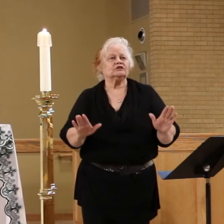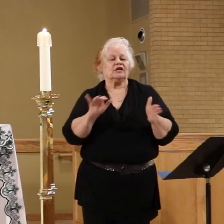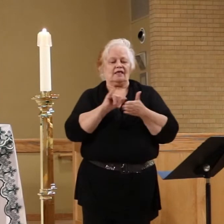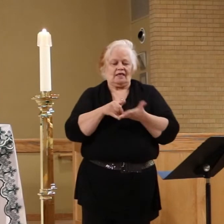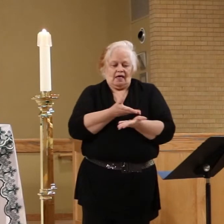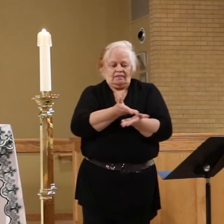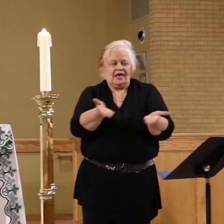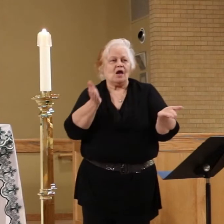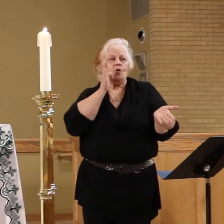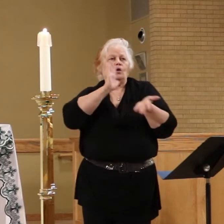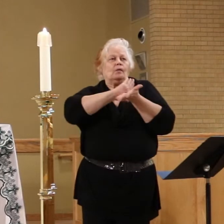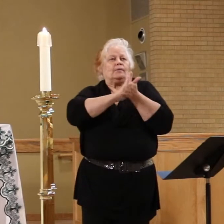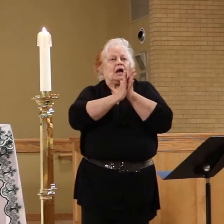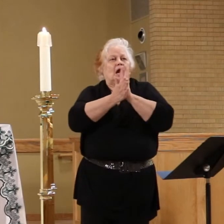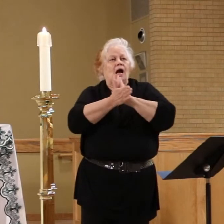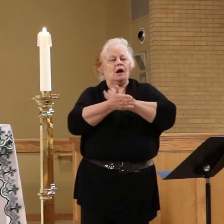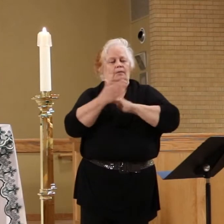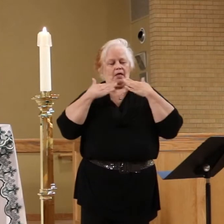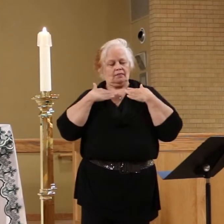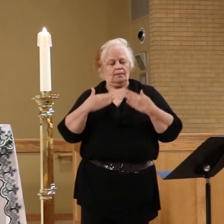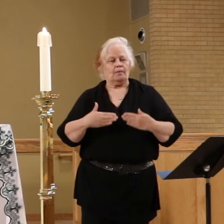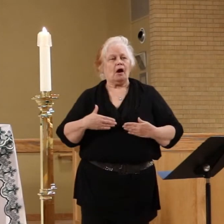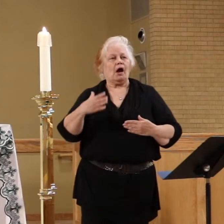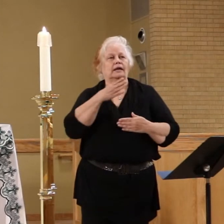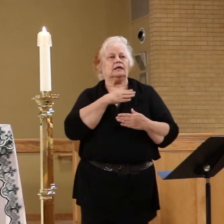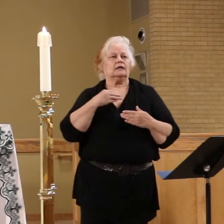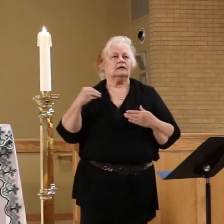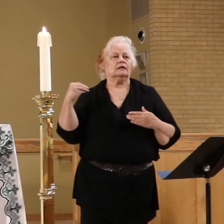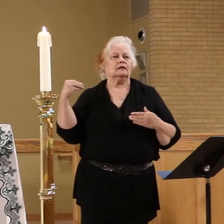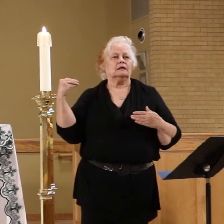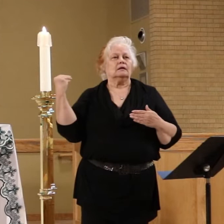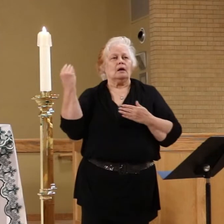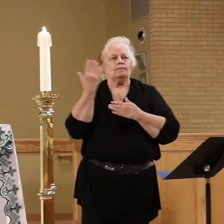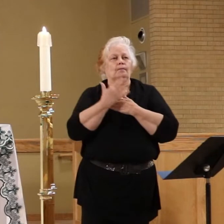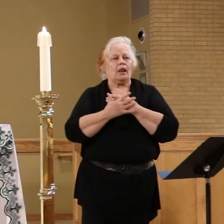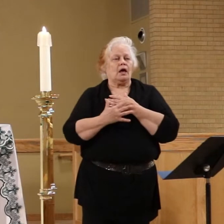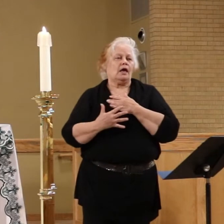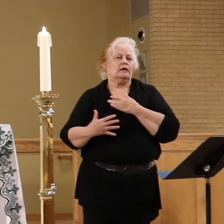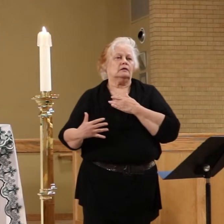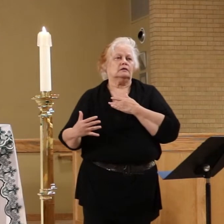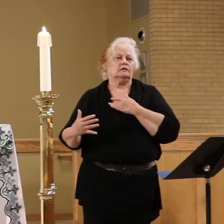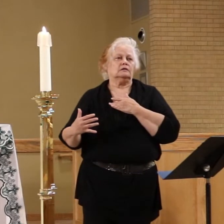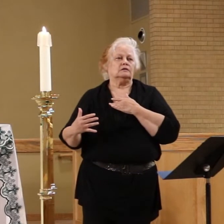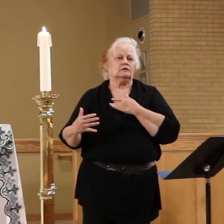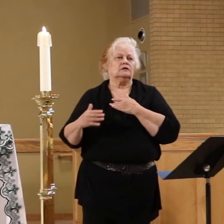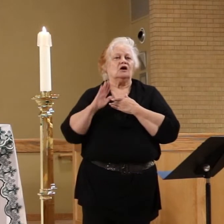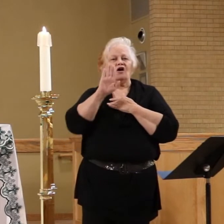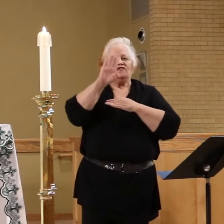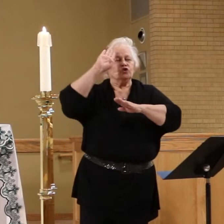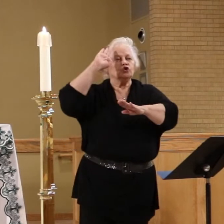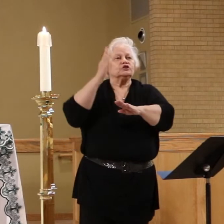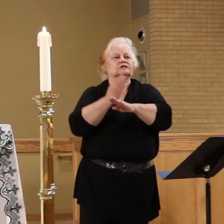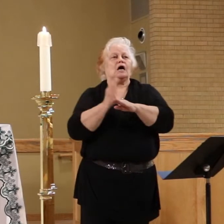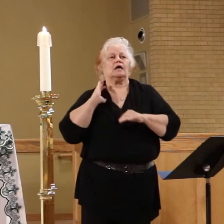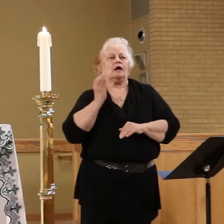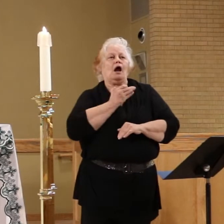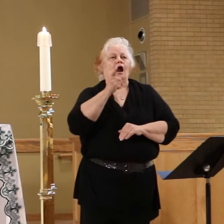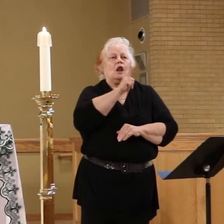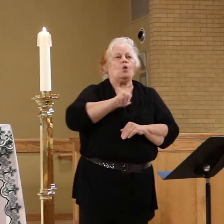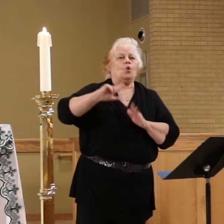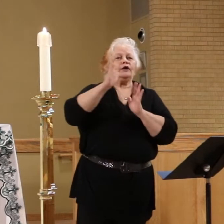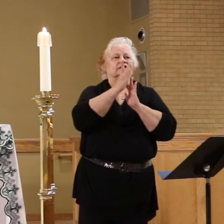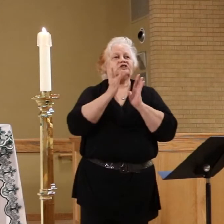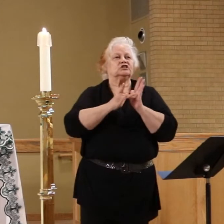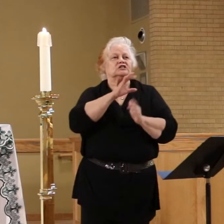that they may become the body and blood of your Son, our Lord Jesus